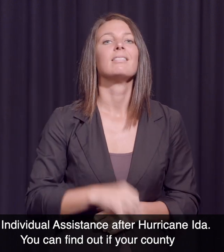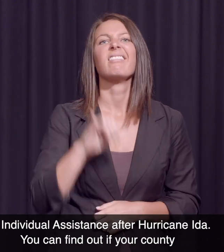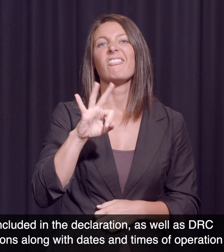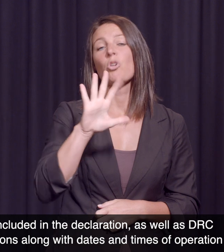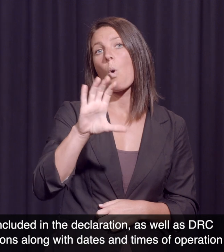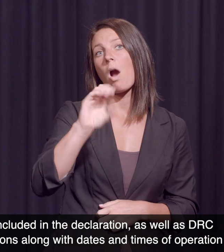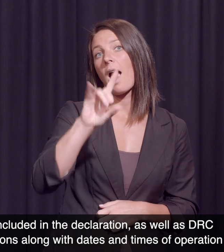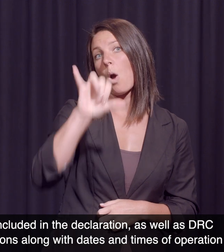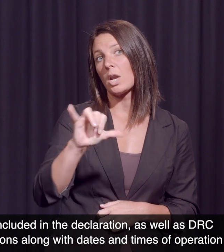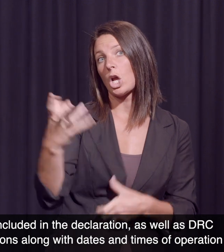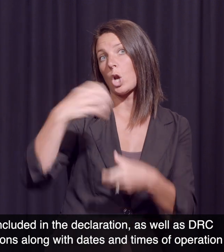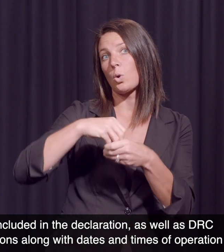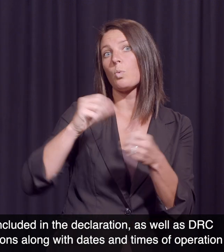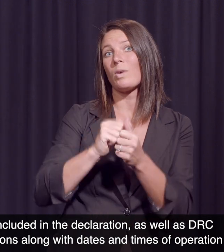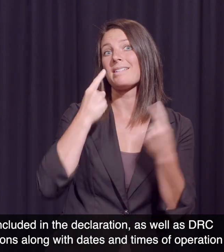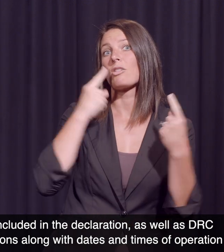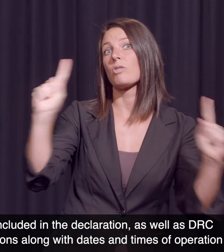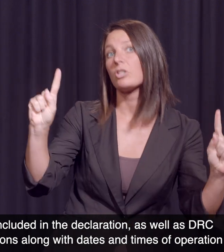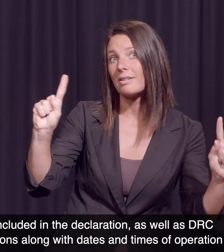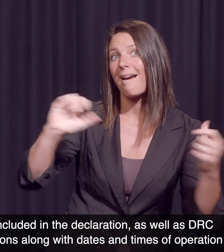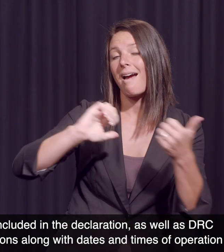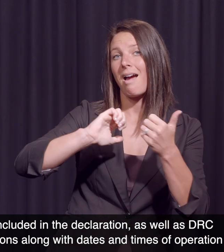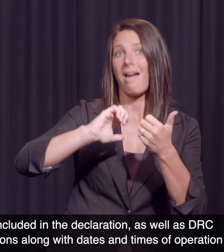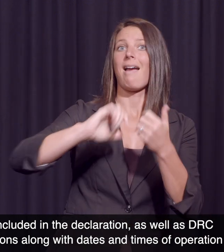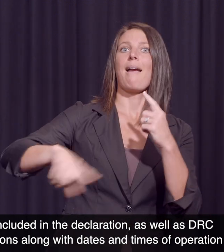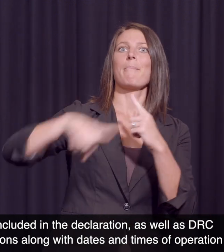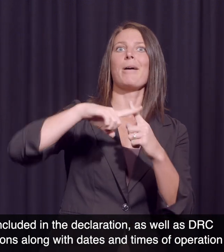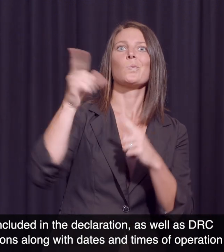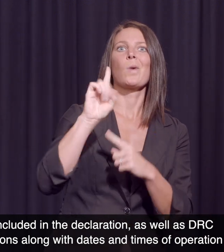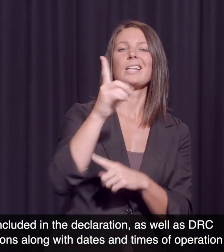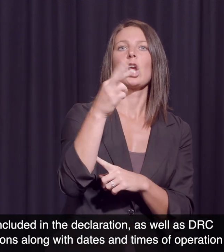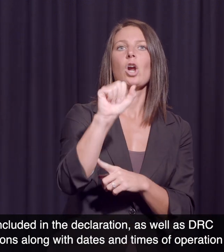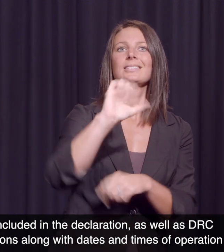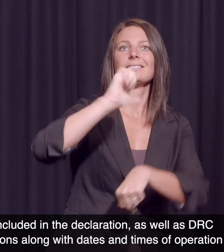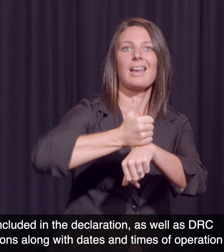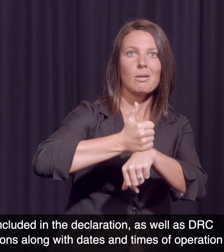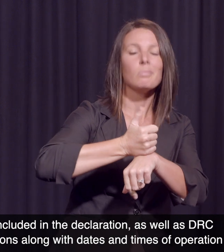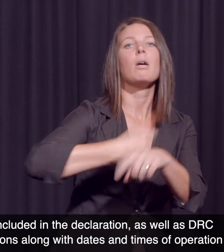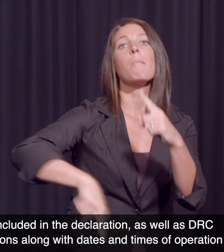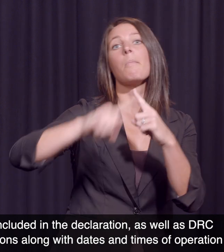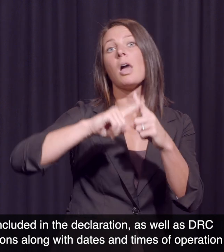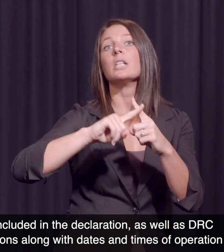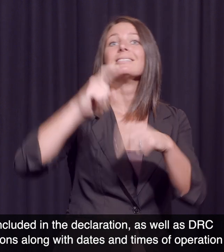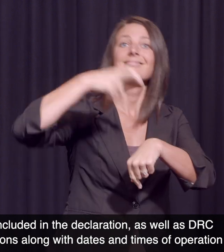is included in the Declaration, as well as DRC locations, along with dates and times of operation,